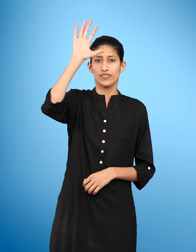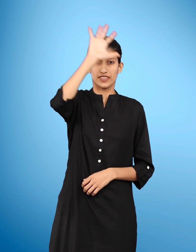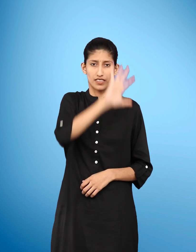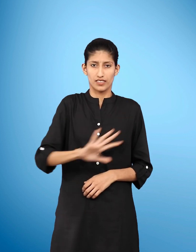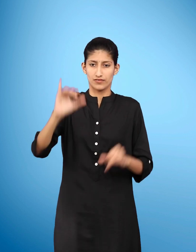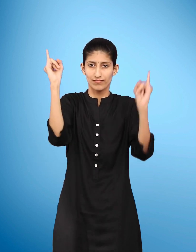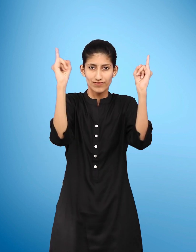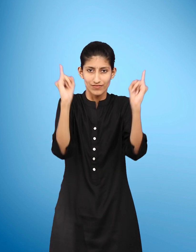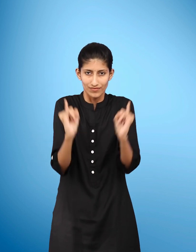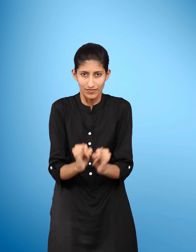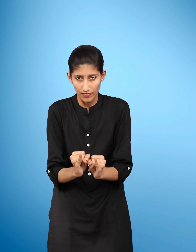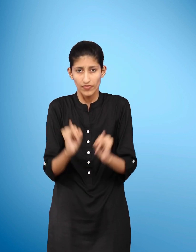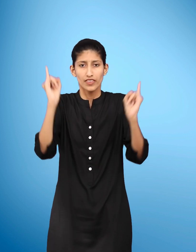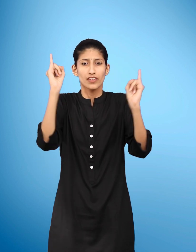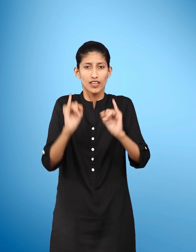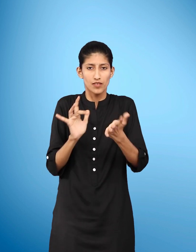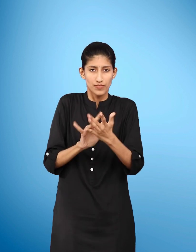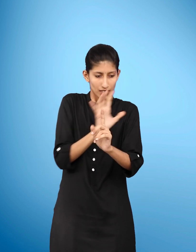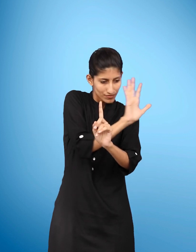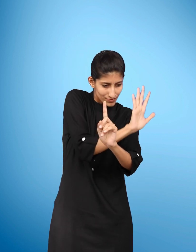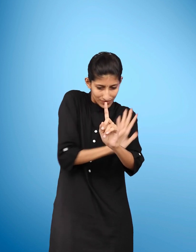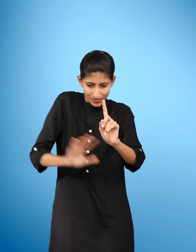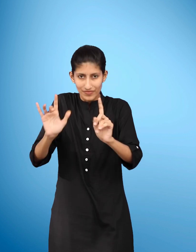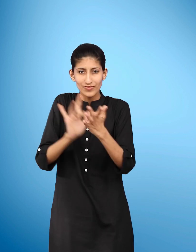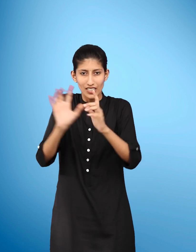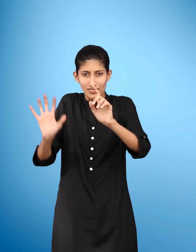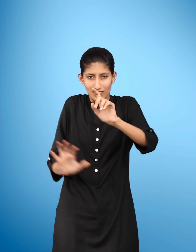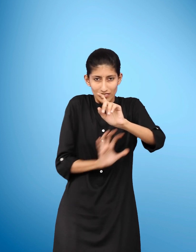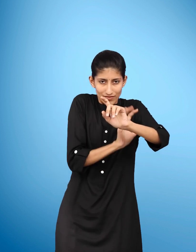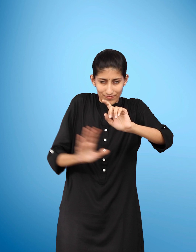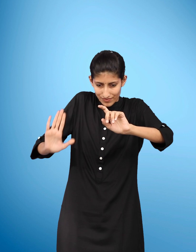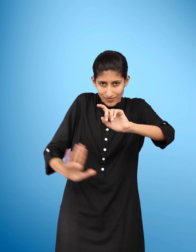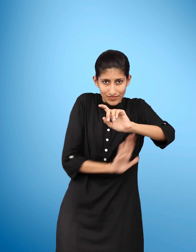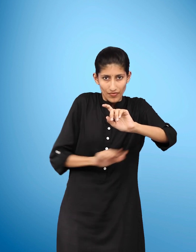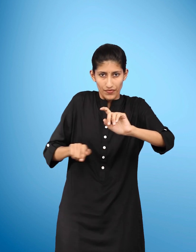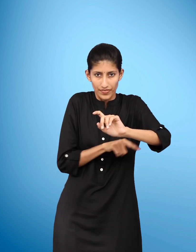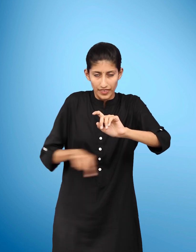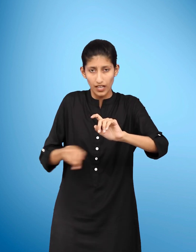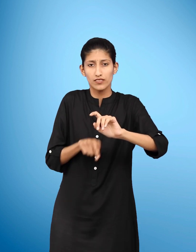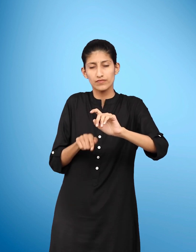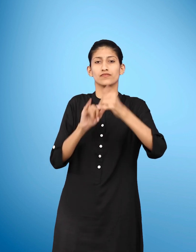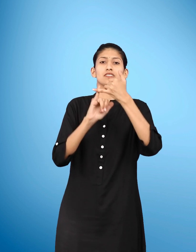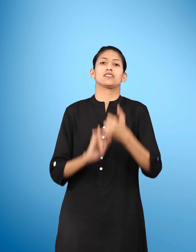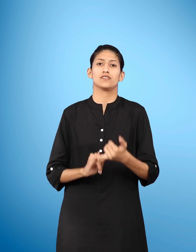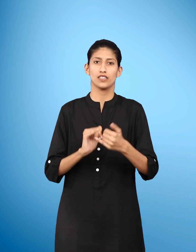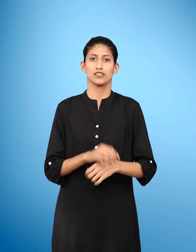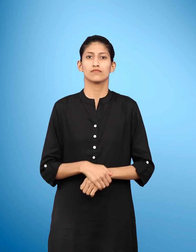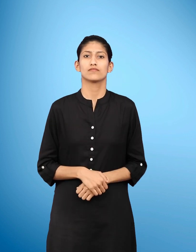The southern half of the subcontinent is marked by a long coastline and with hills, plateaus, and